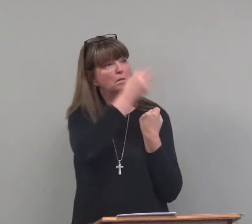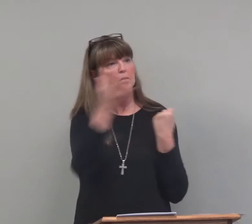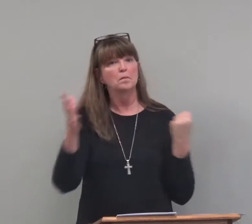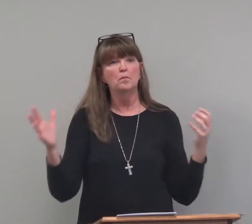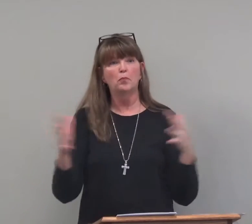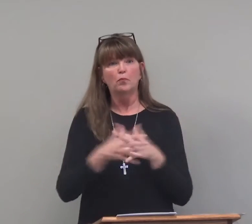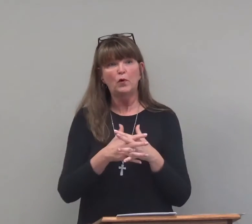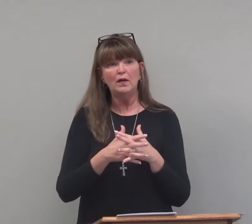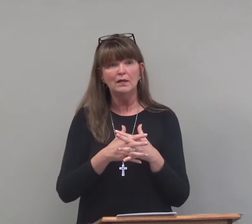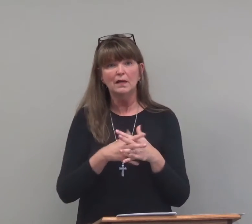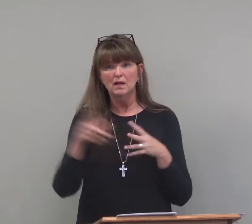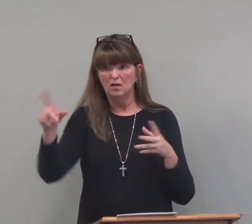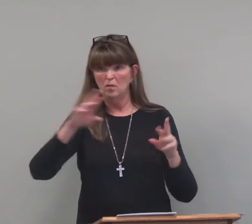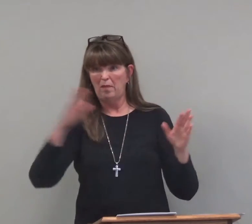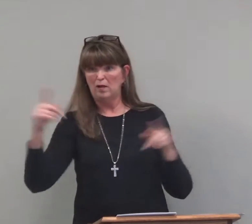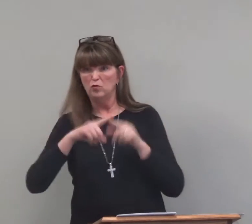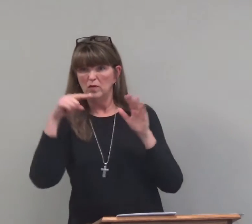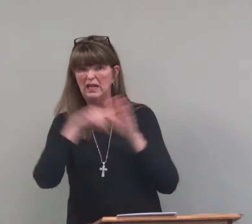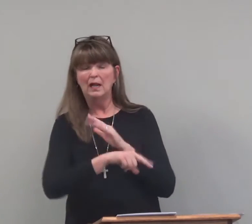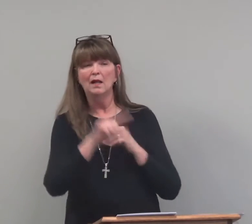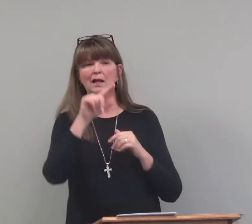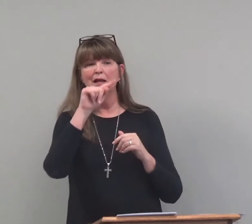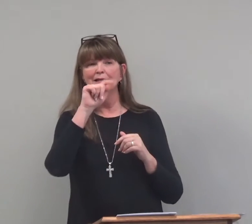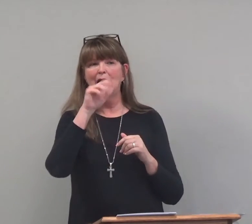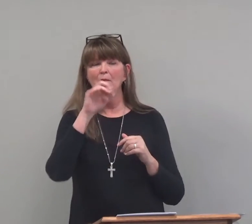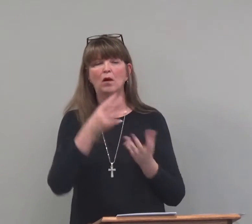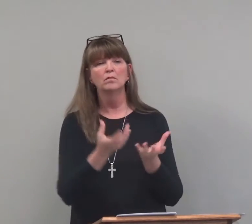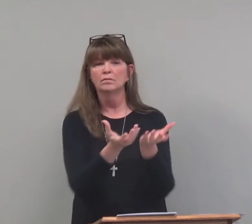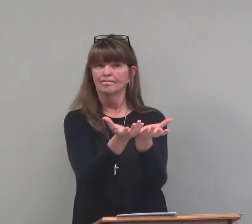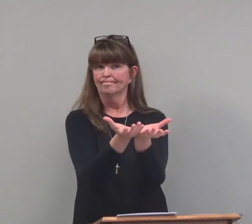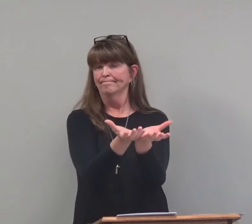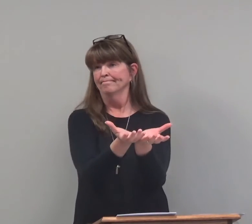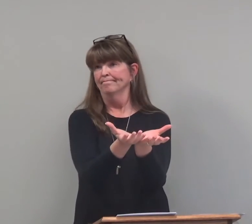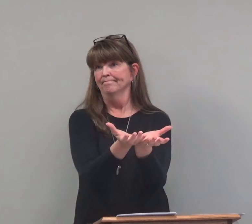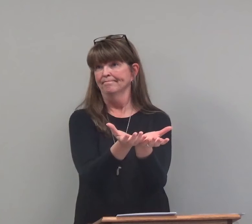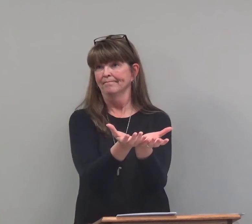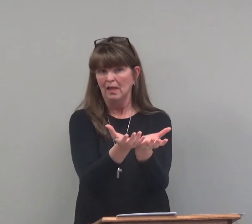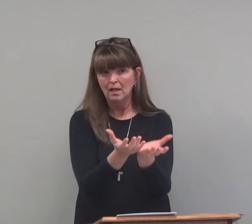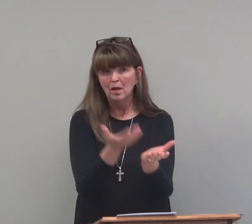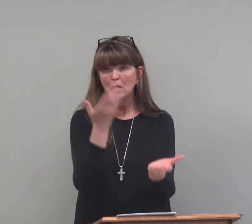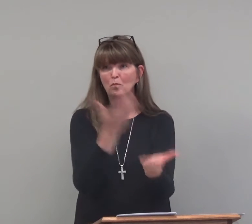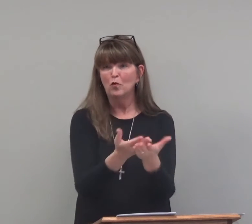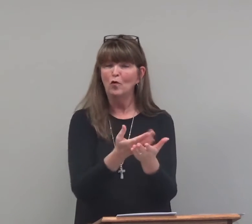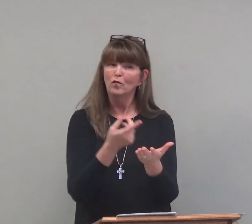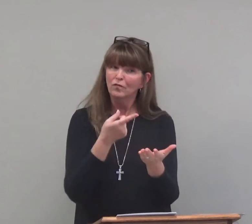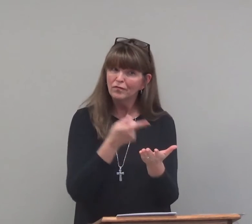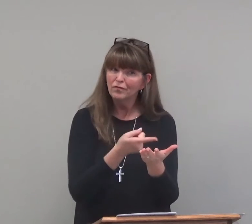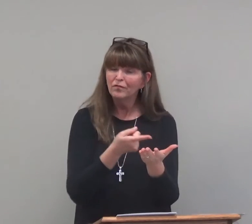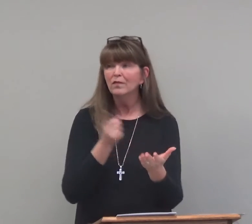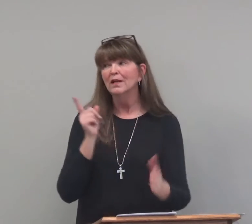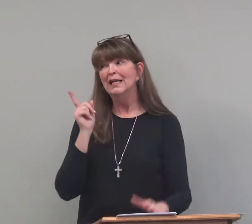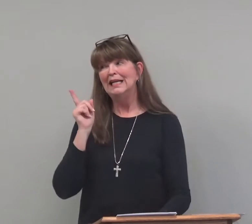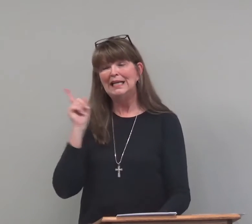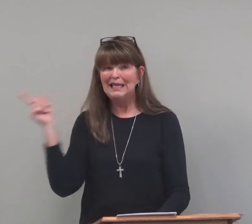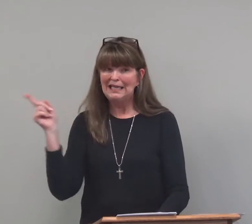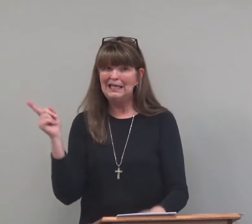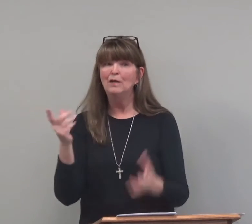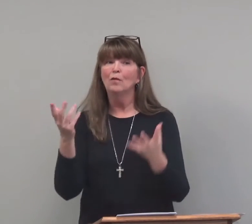him until it was time that her pregnant was to be announced, and they were ready to kill her, and then she brought these items out